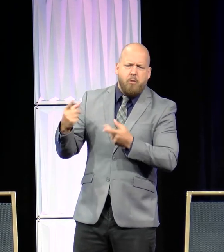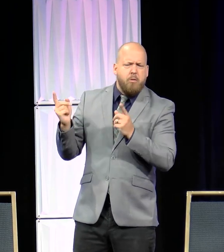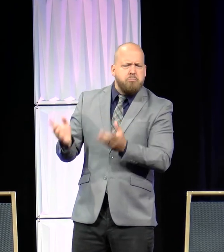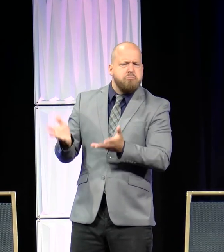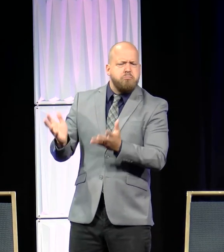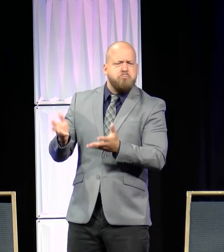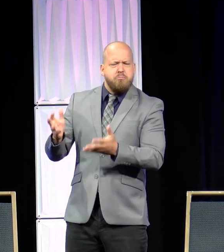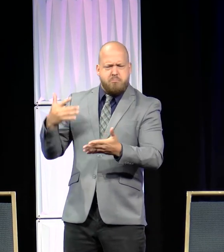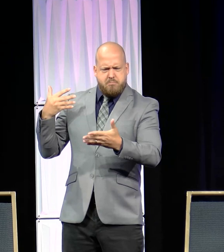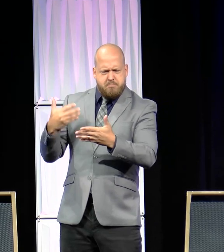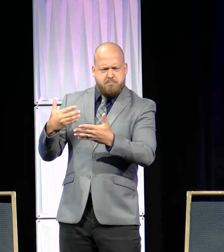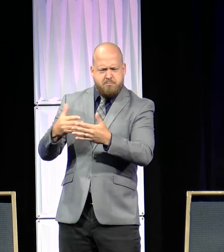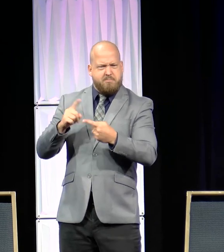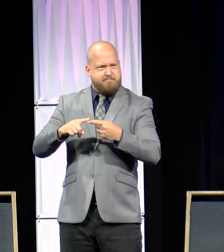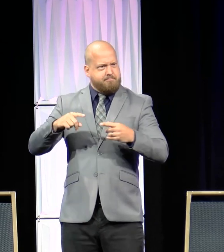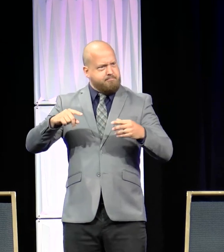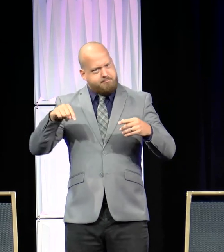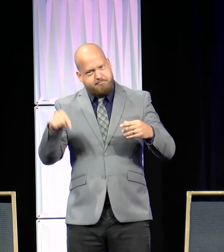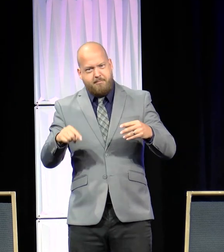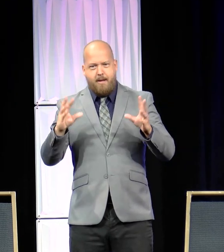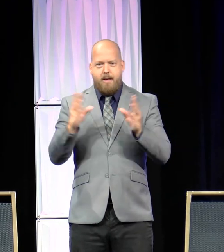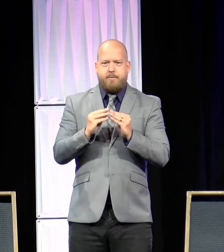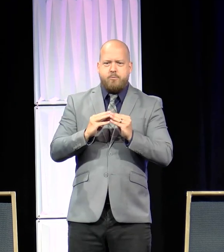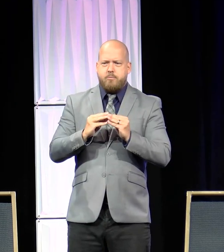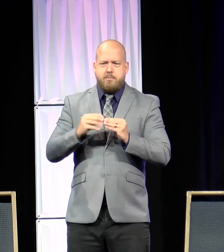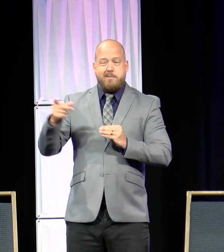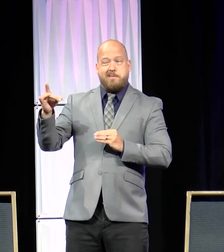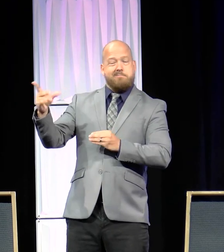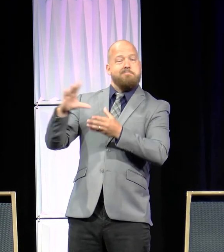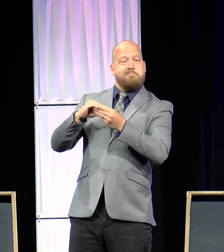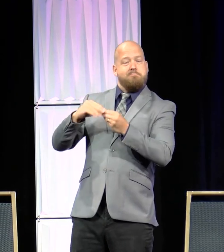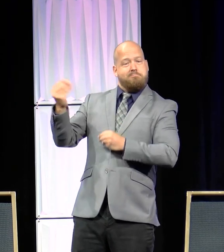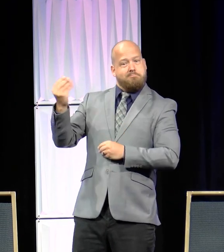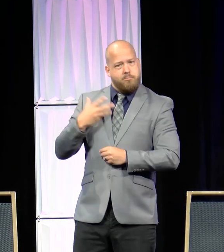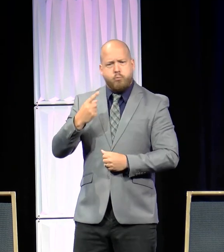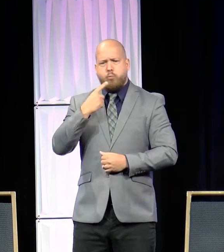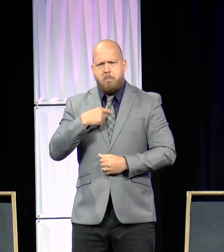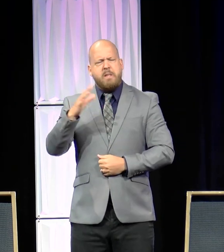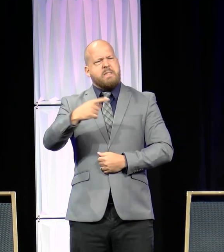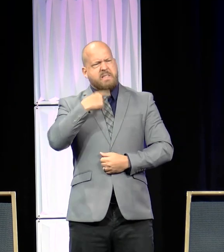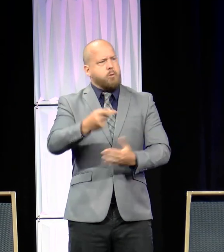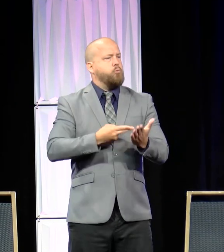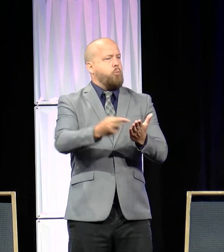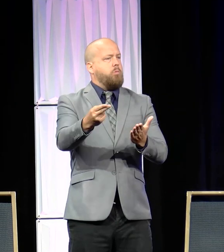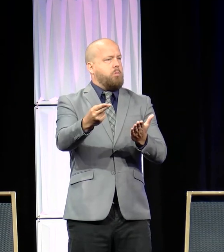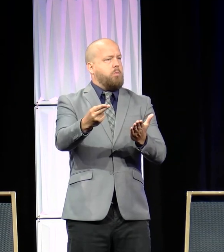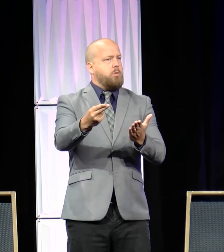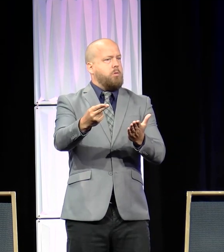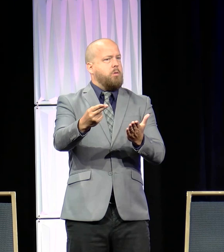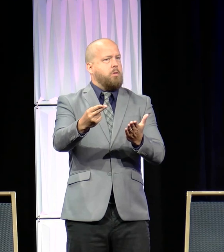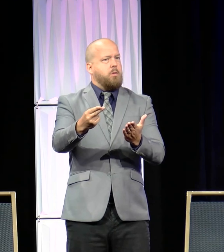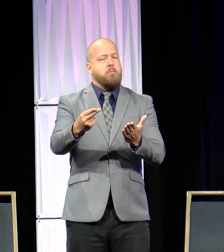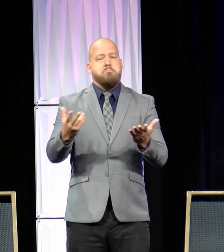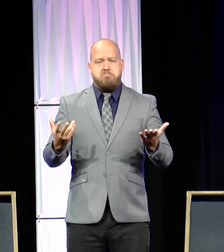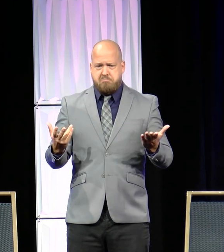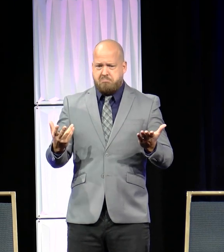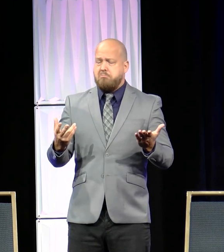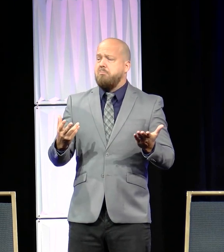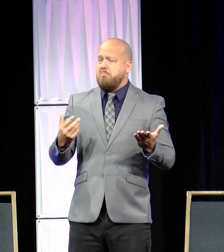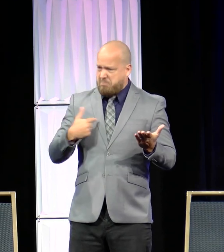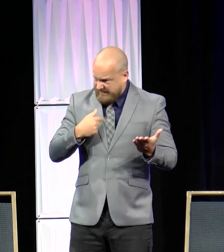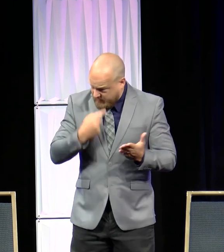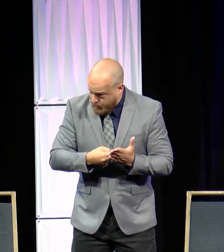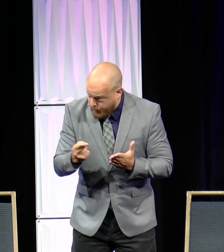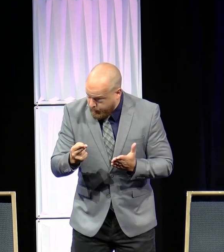wanted me to tell my truth. You know, I got a little nervous, cause, and I would have think they would have gotten a little nervous too, because they know me for a long,